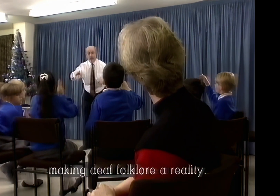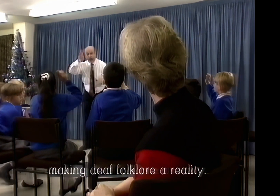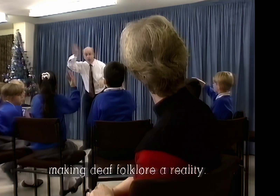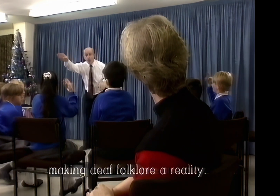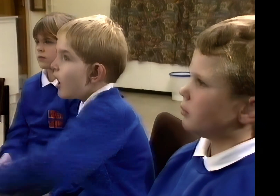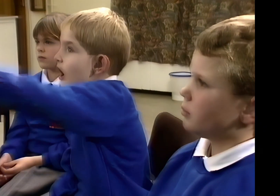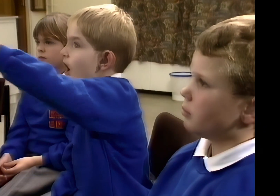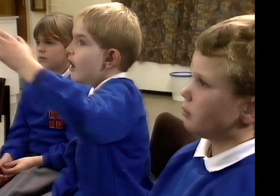reality.